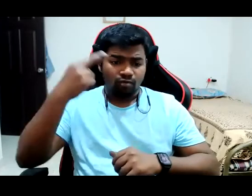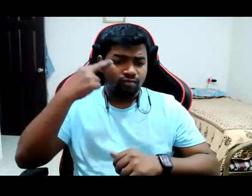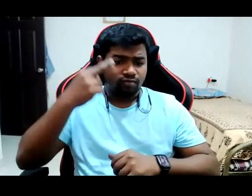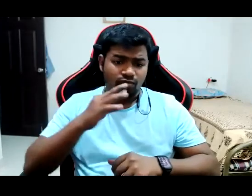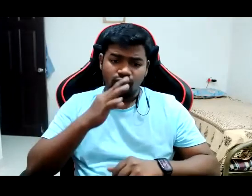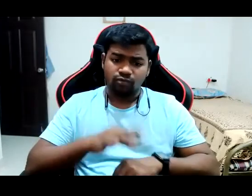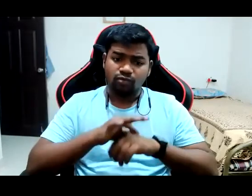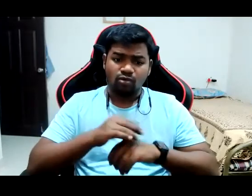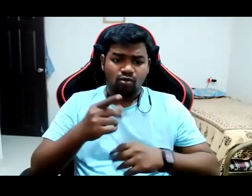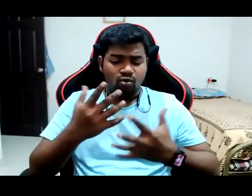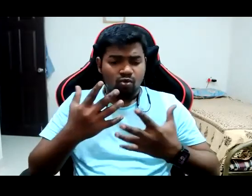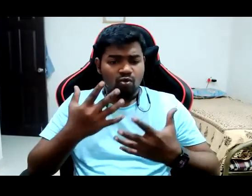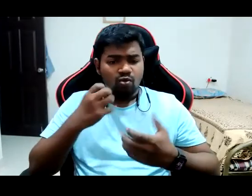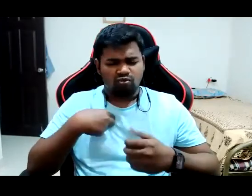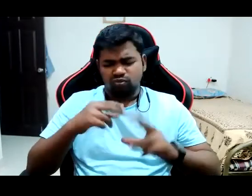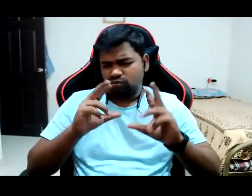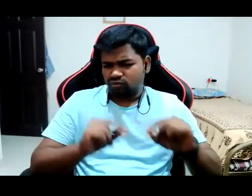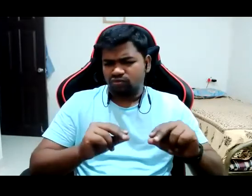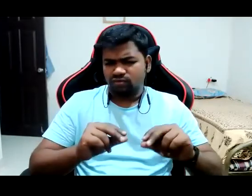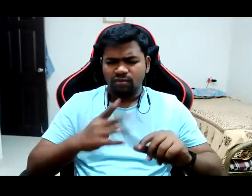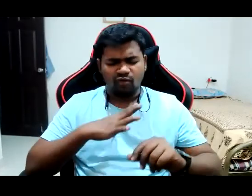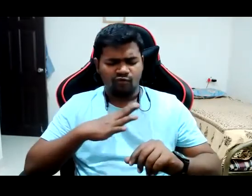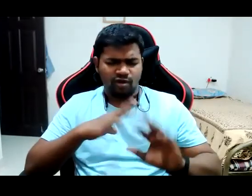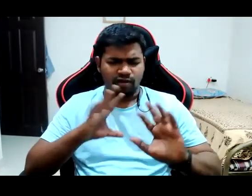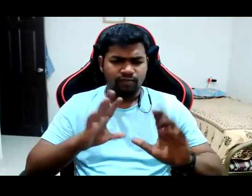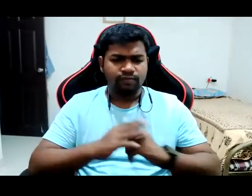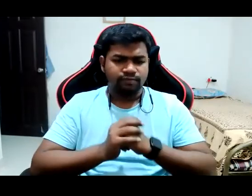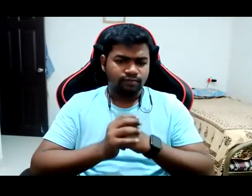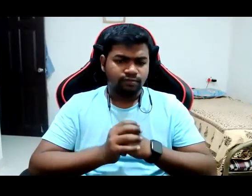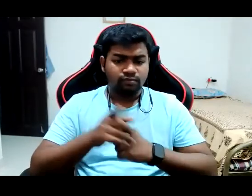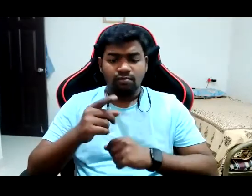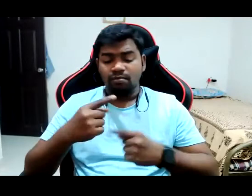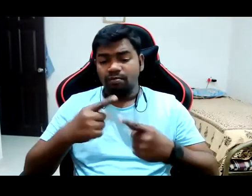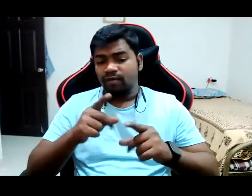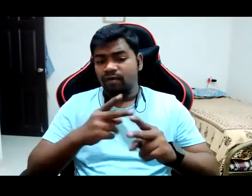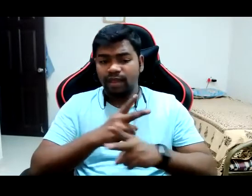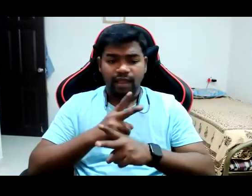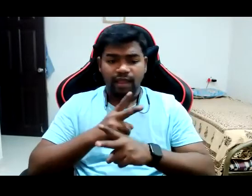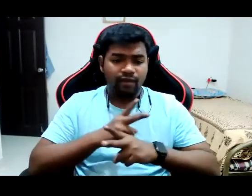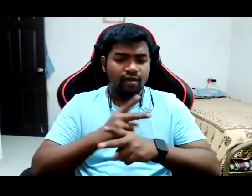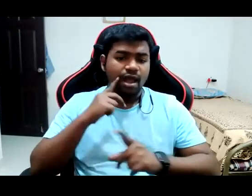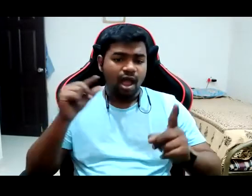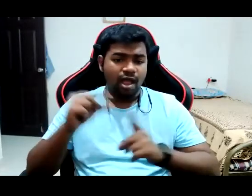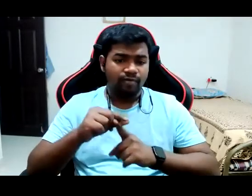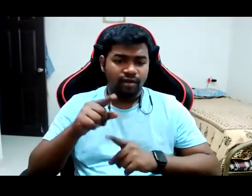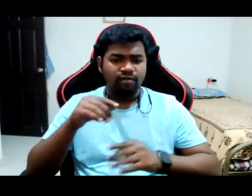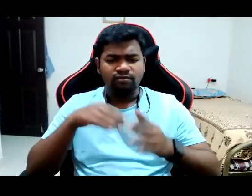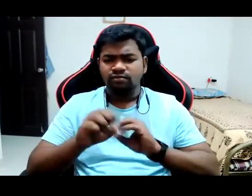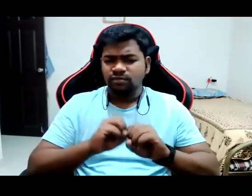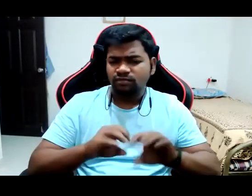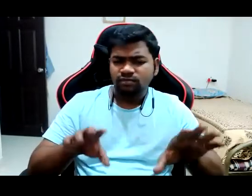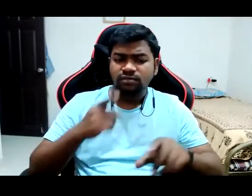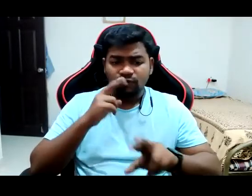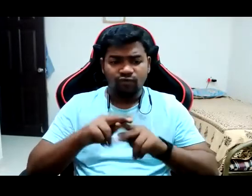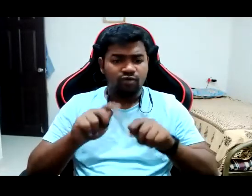this, that is fine. Again, be careful about IP in general, because if you are developing with a